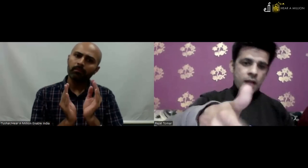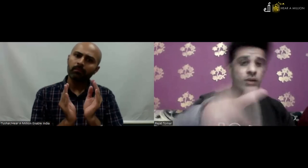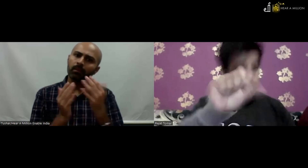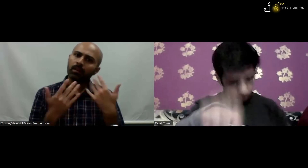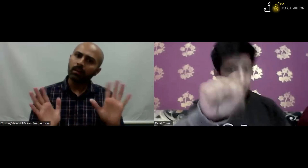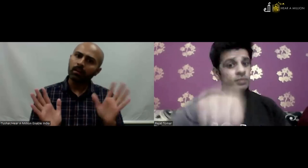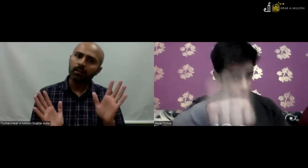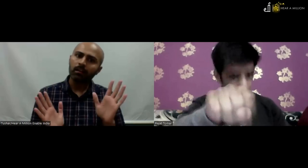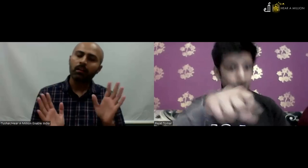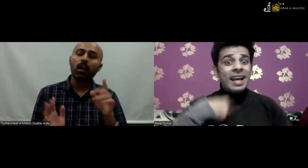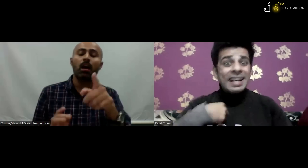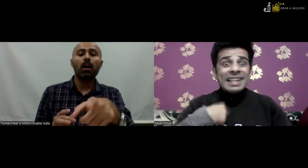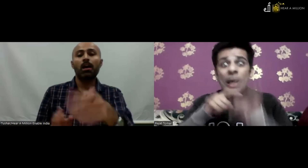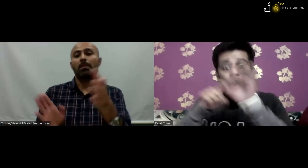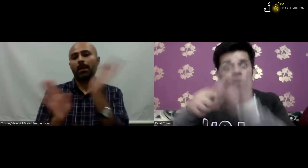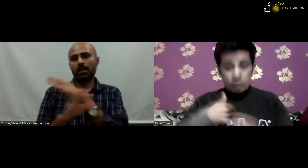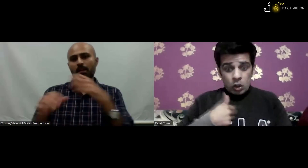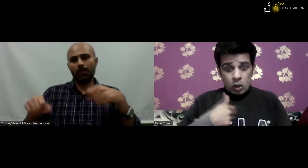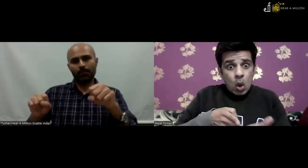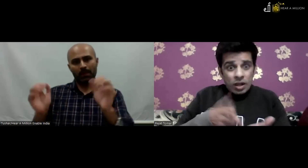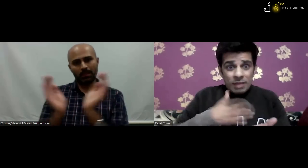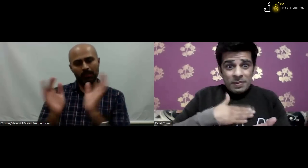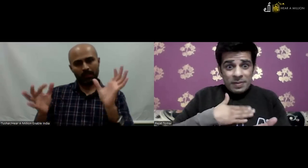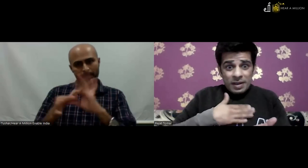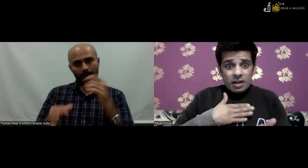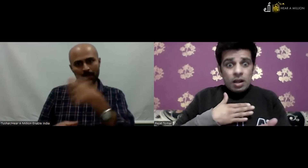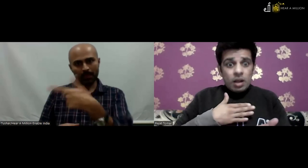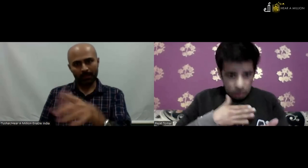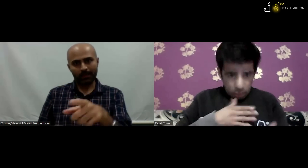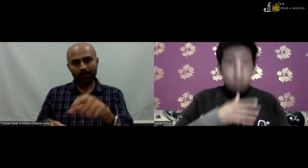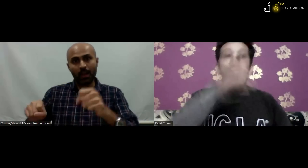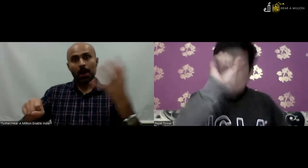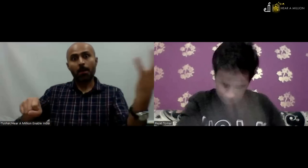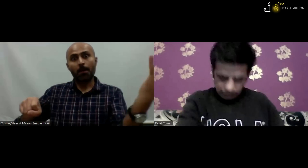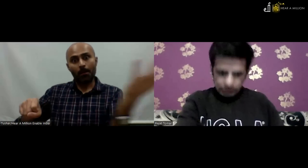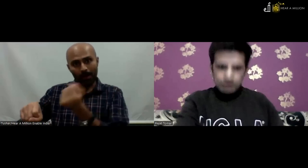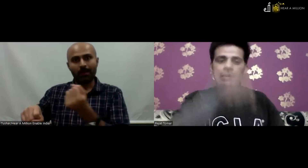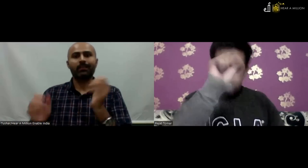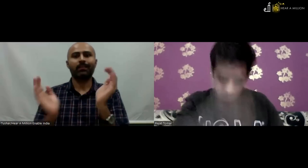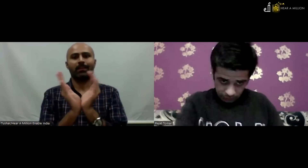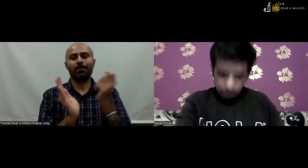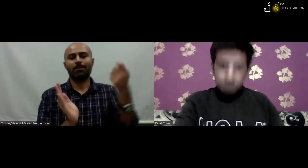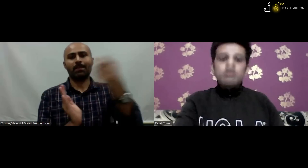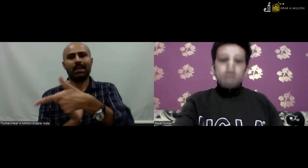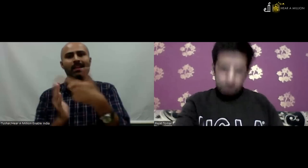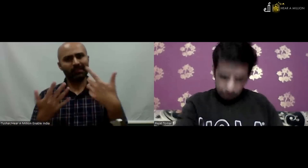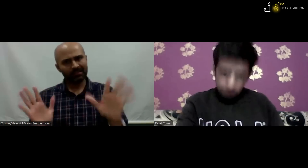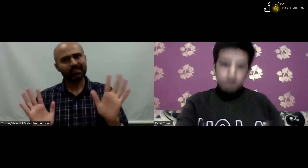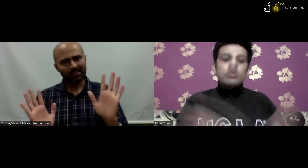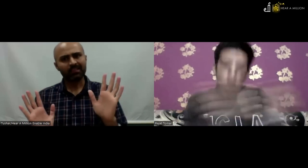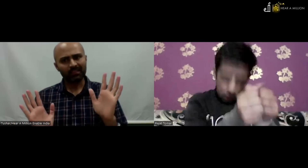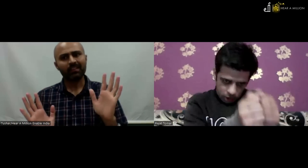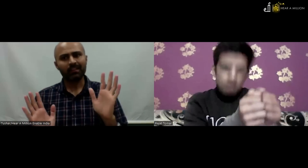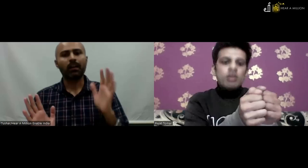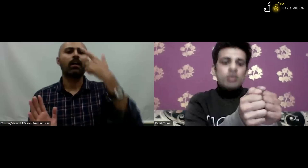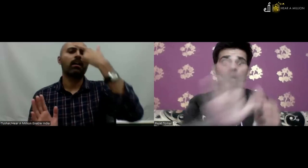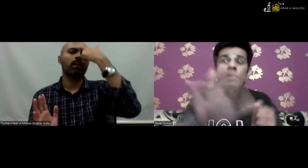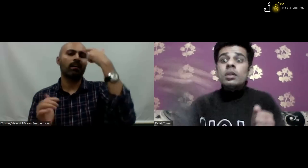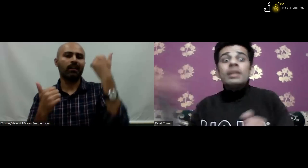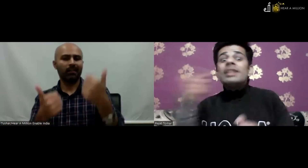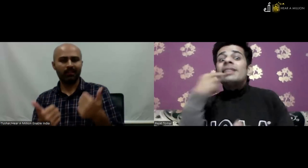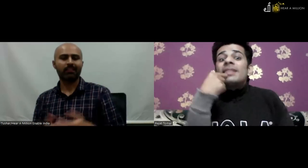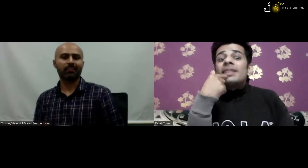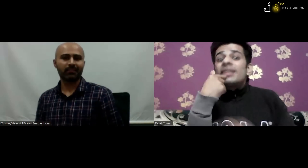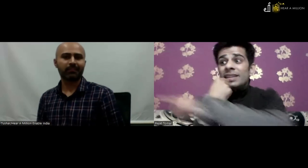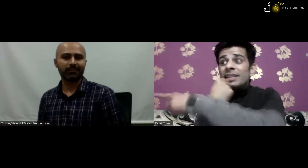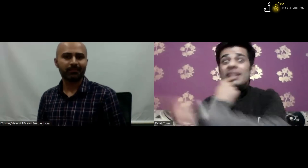the insurance easily. If you may met with an accident, so you will get the 100% claim for it. Okay, so when you